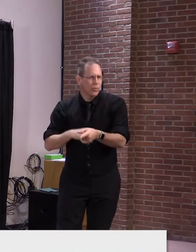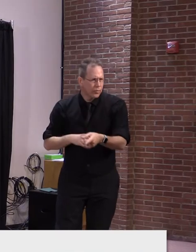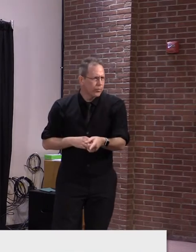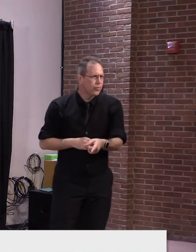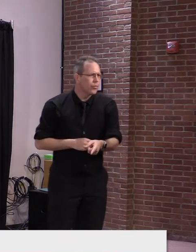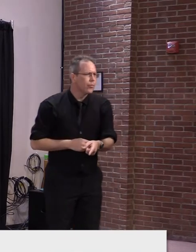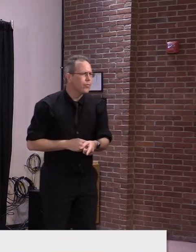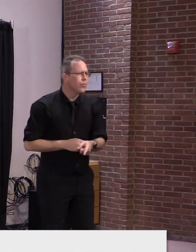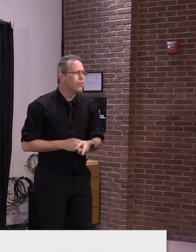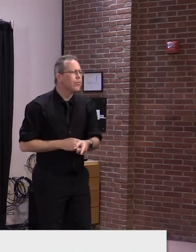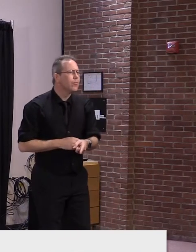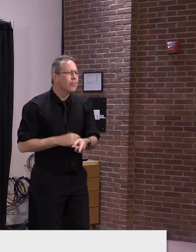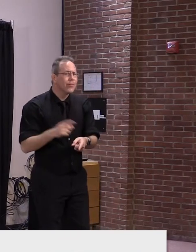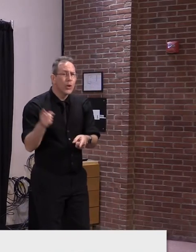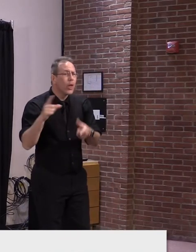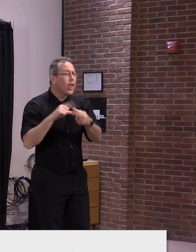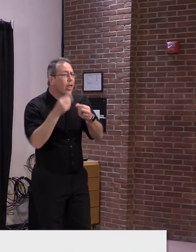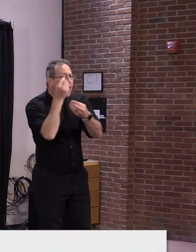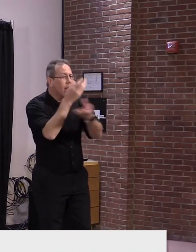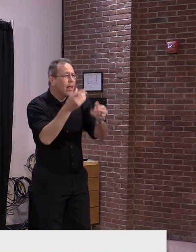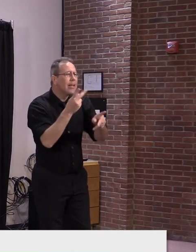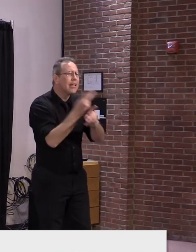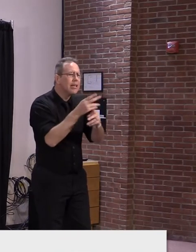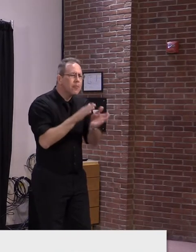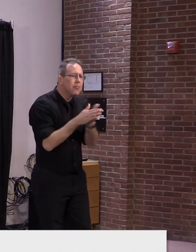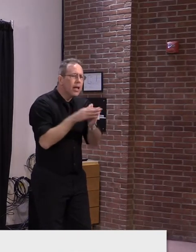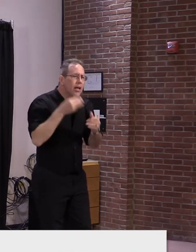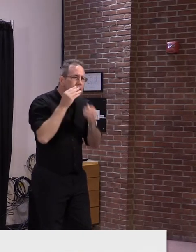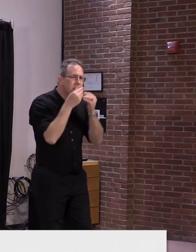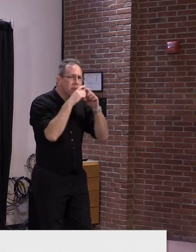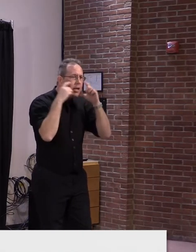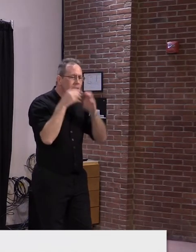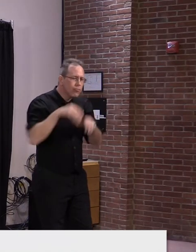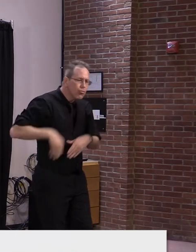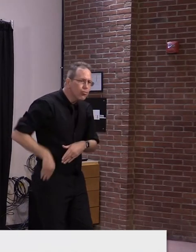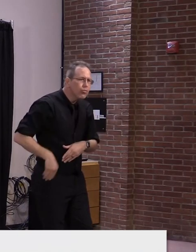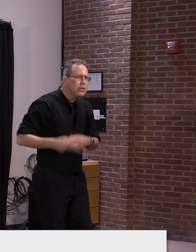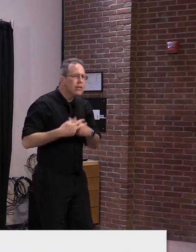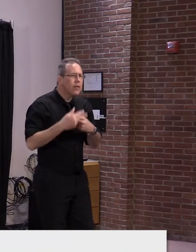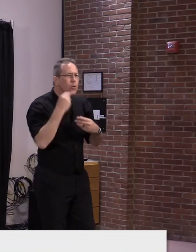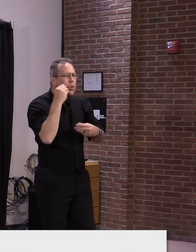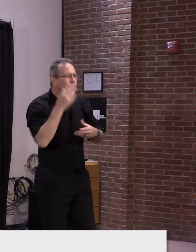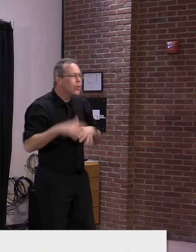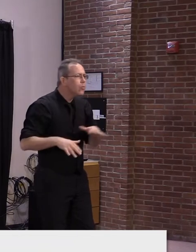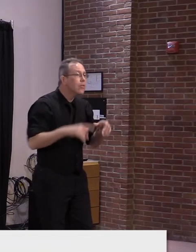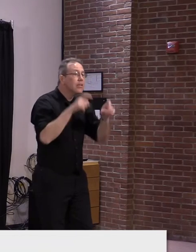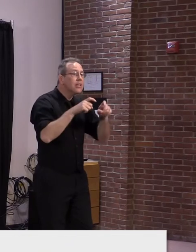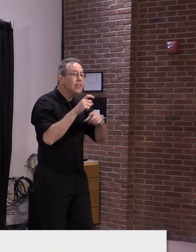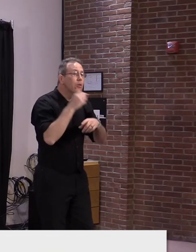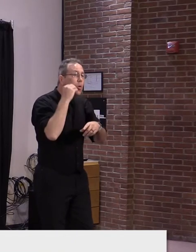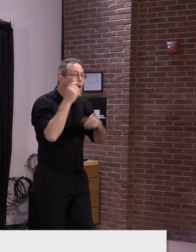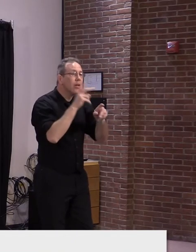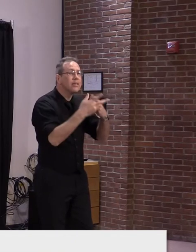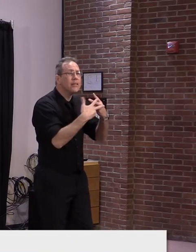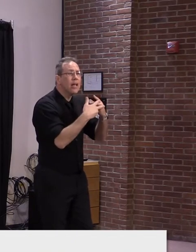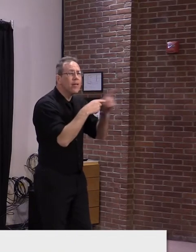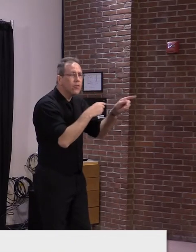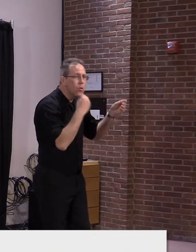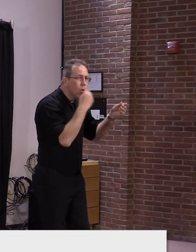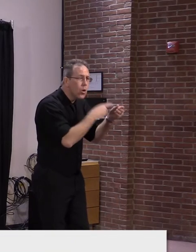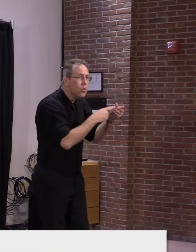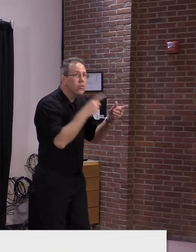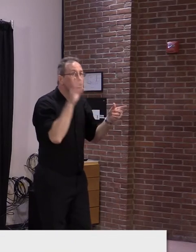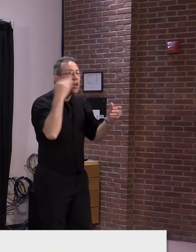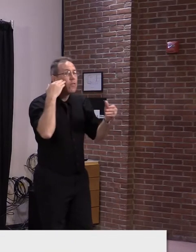masks and rapid tests to be prepared for if and likely when conditions will shift and will need